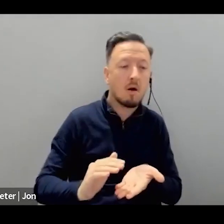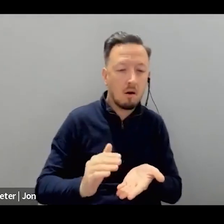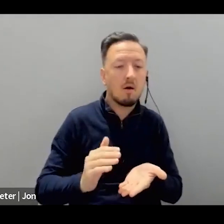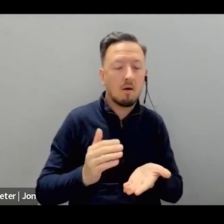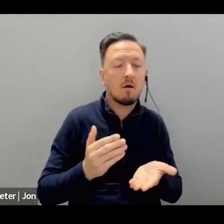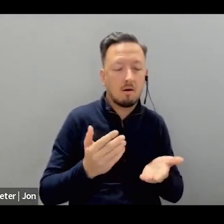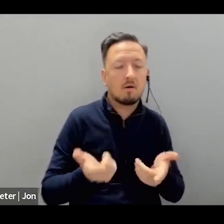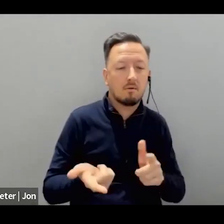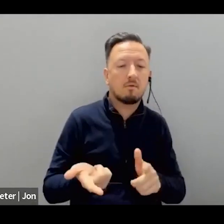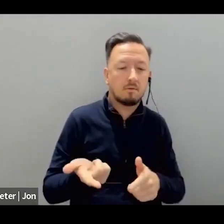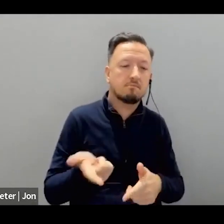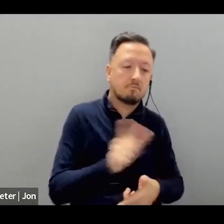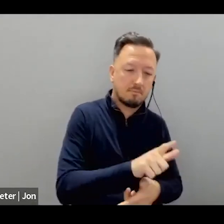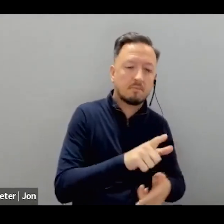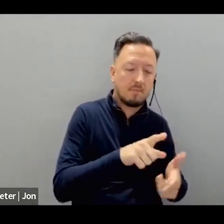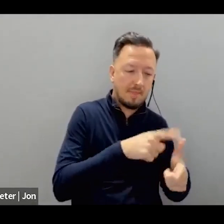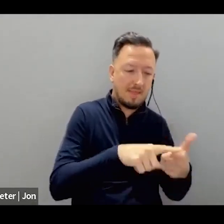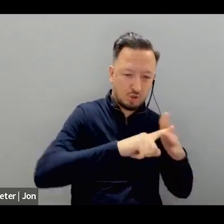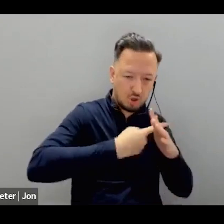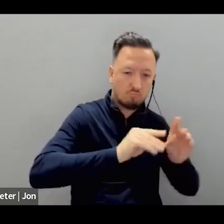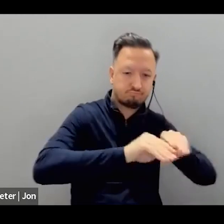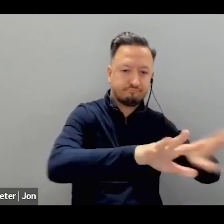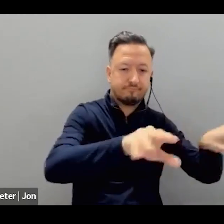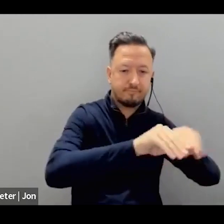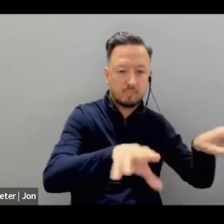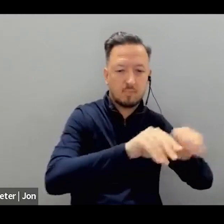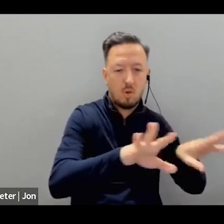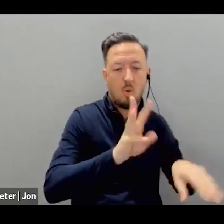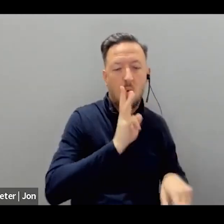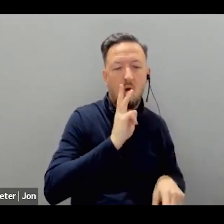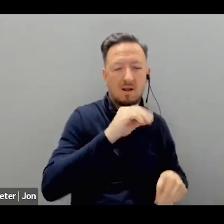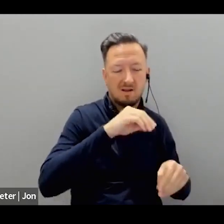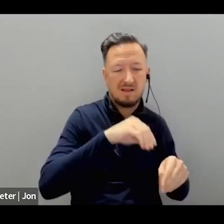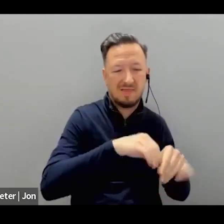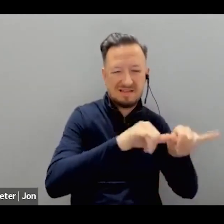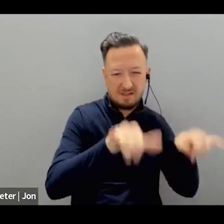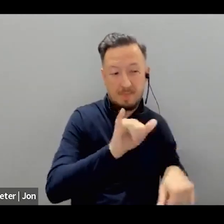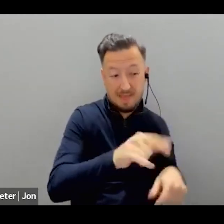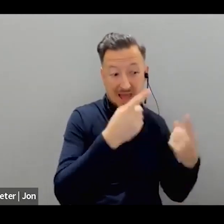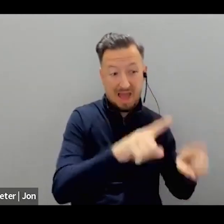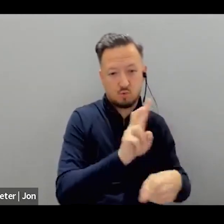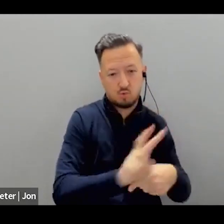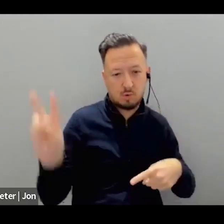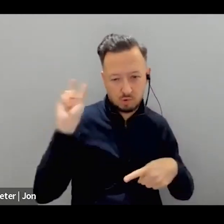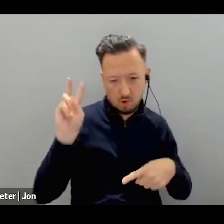treated water into the distribution system. That happened 2 weeks ago yesterday on October the 30th.